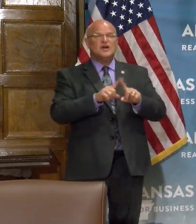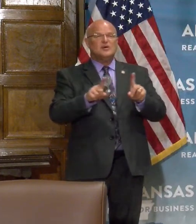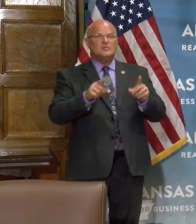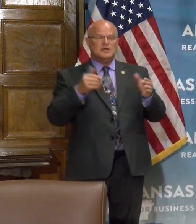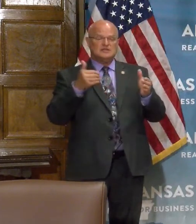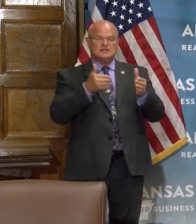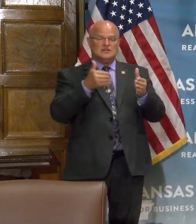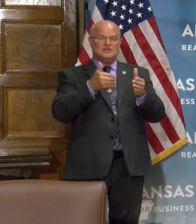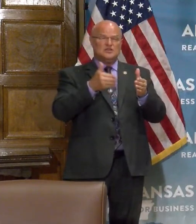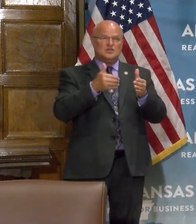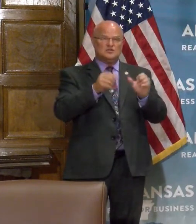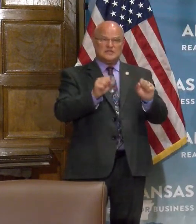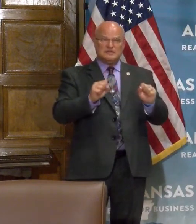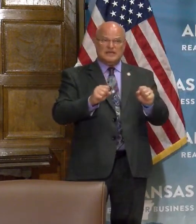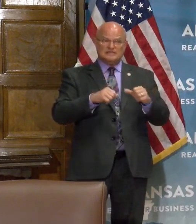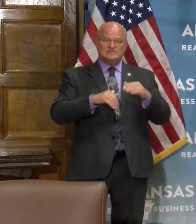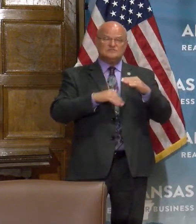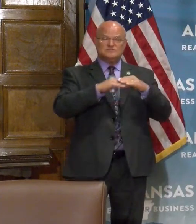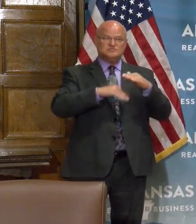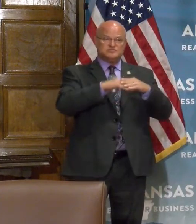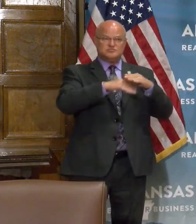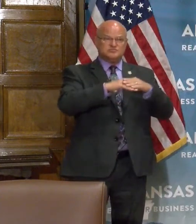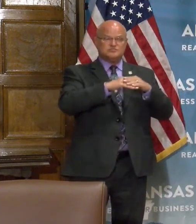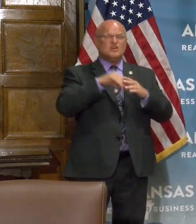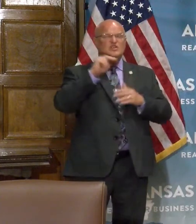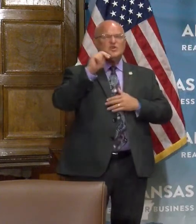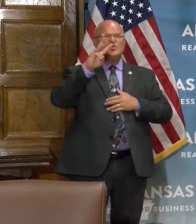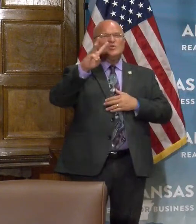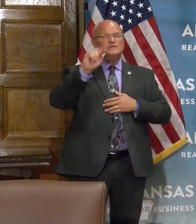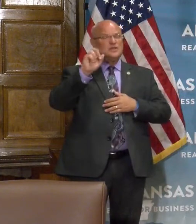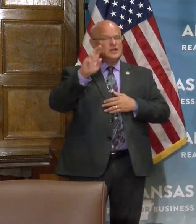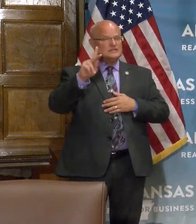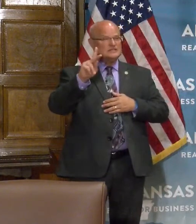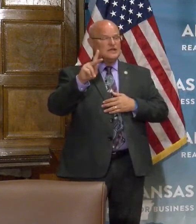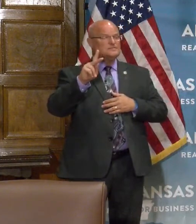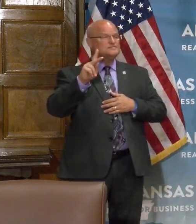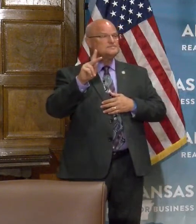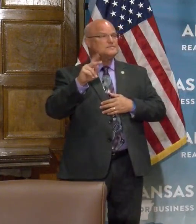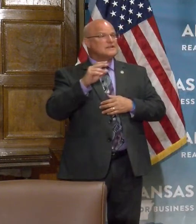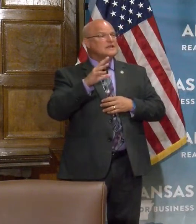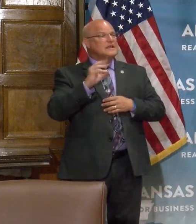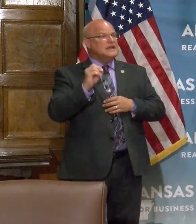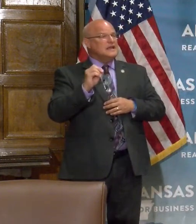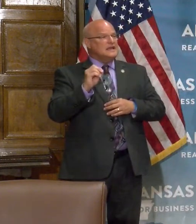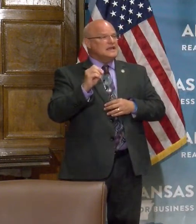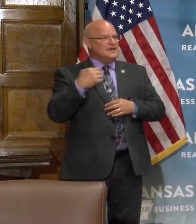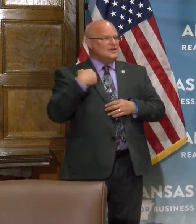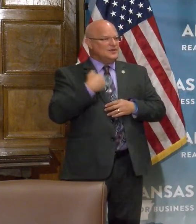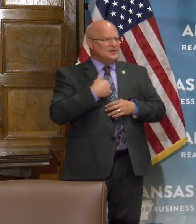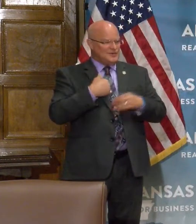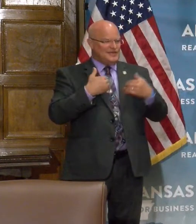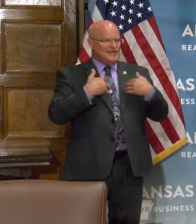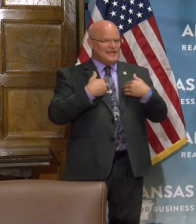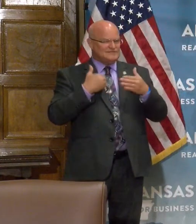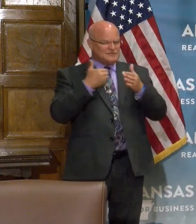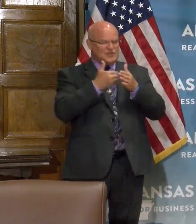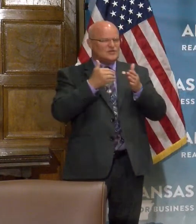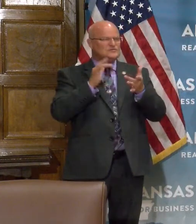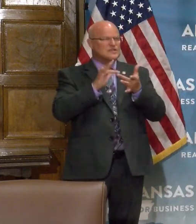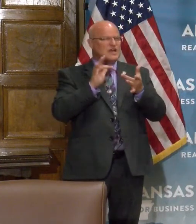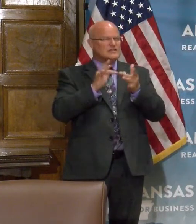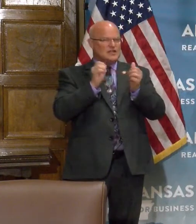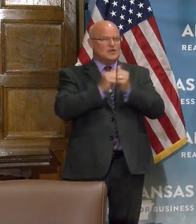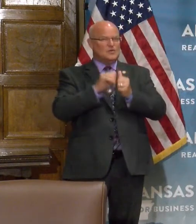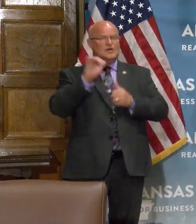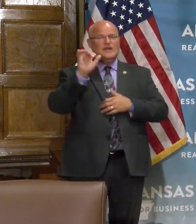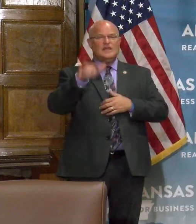getting close to being capacity constrained, especially in Northwest Arkansas. And we have been in close contact